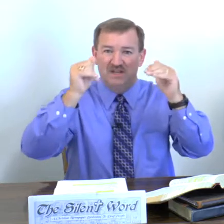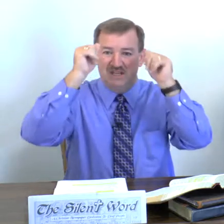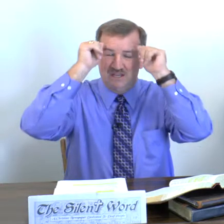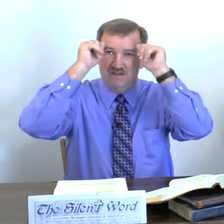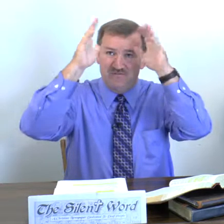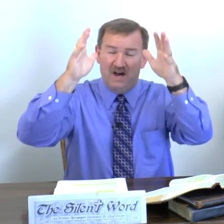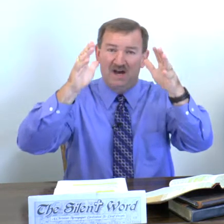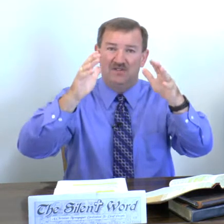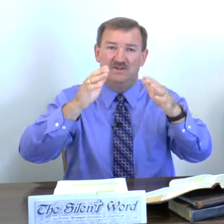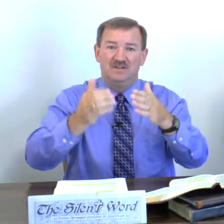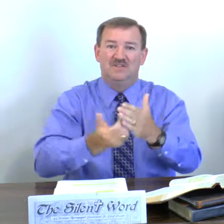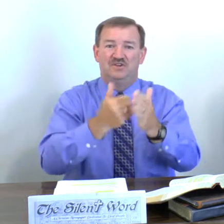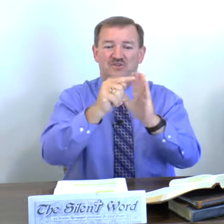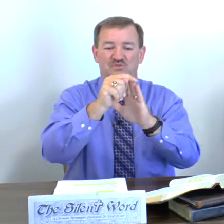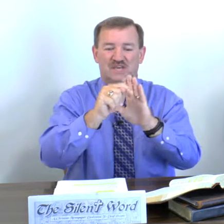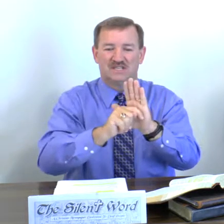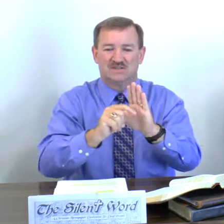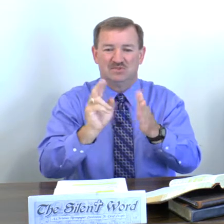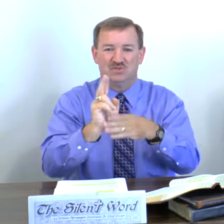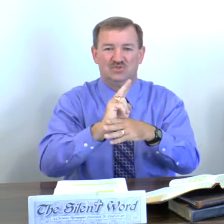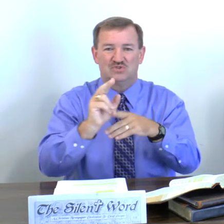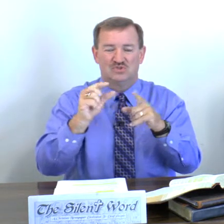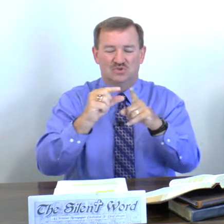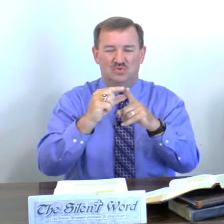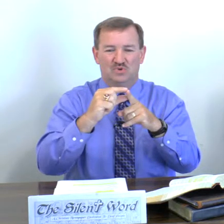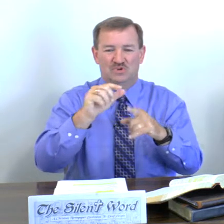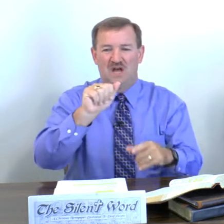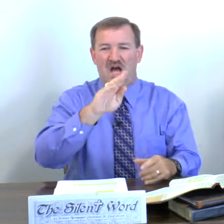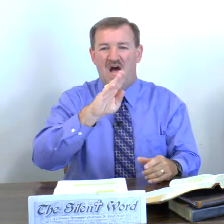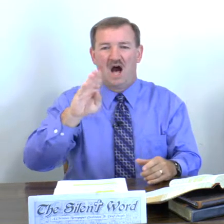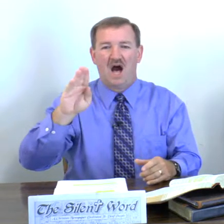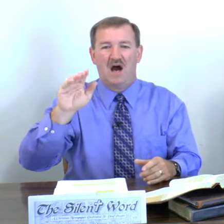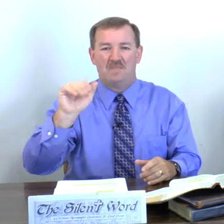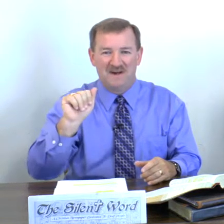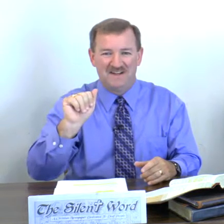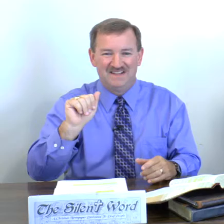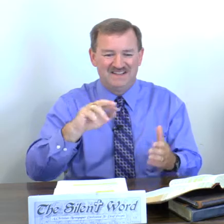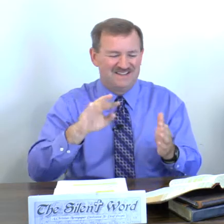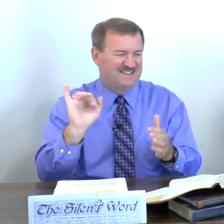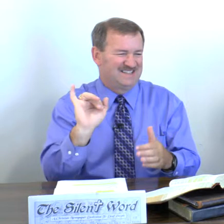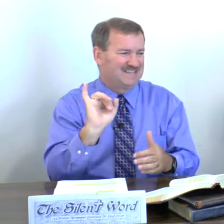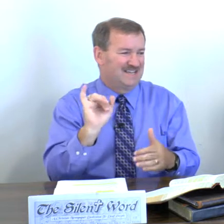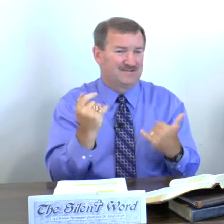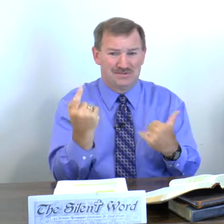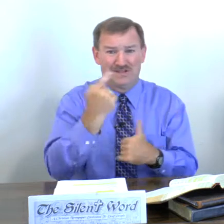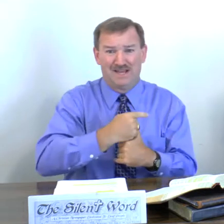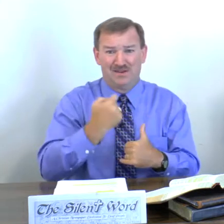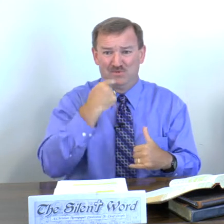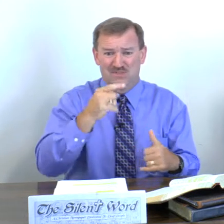Heavenly Father. The New Testament uses the word Abba. It's like today we would